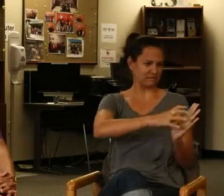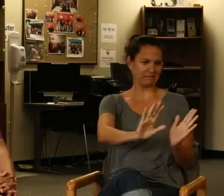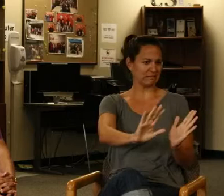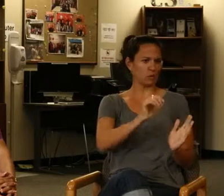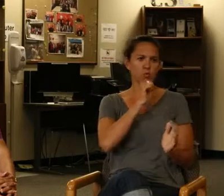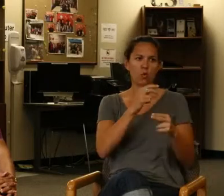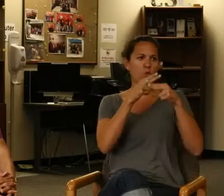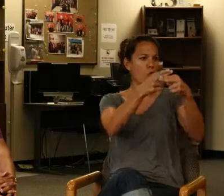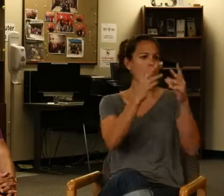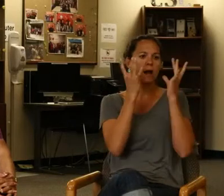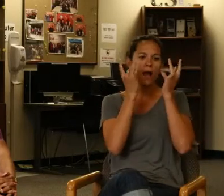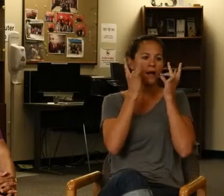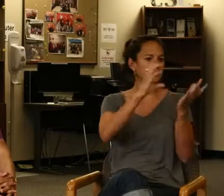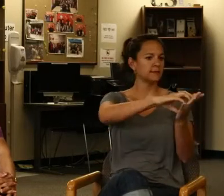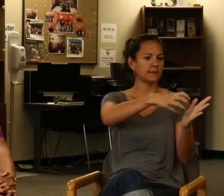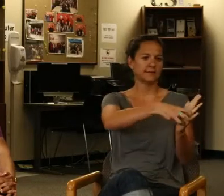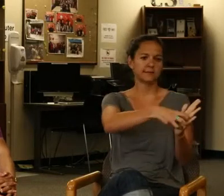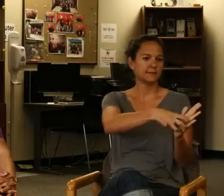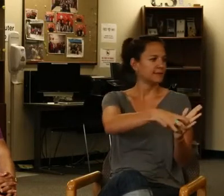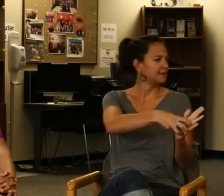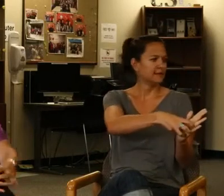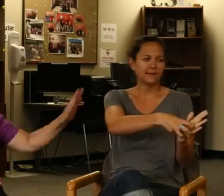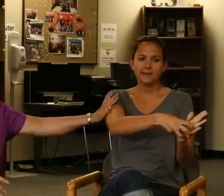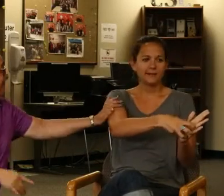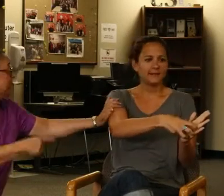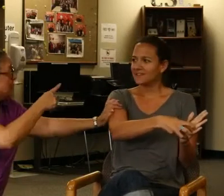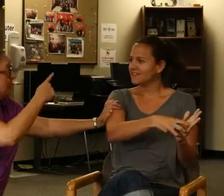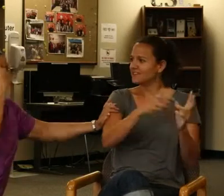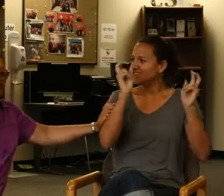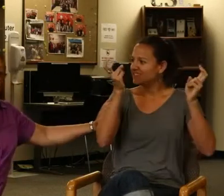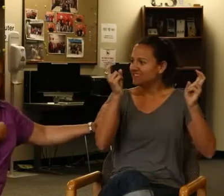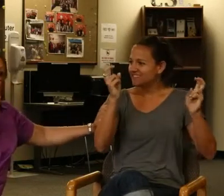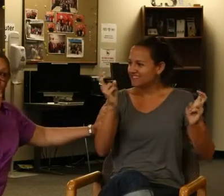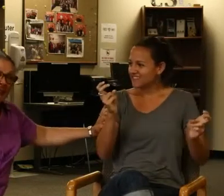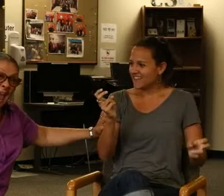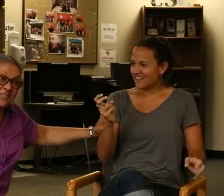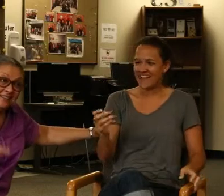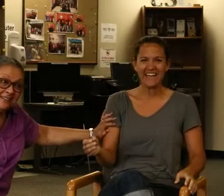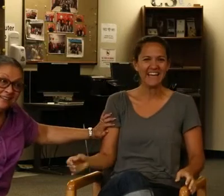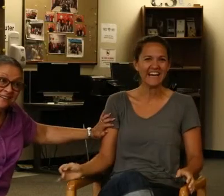which is the food. Because you're not going to call the cat cookie like the food. But you're going to eat the